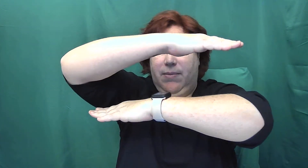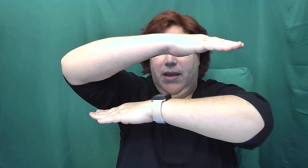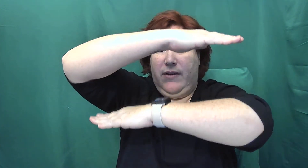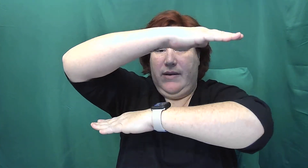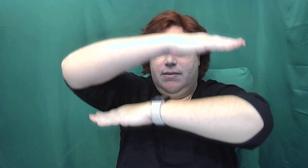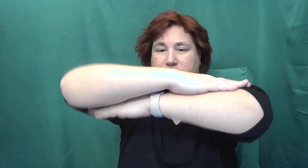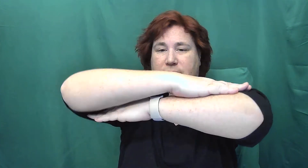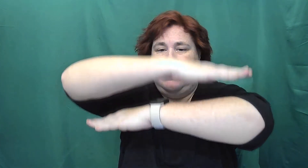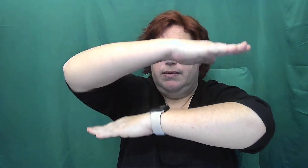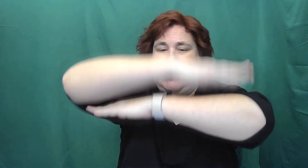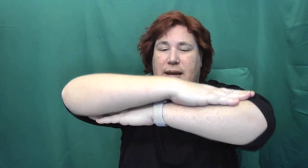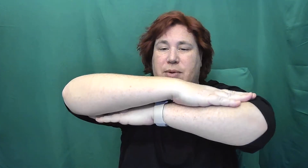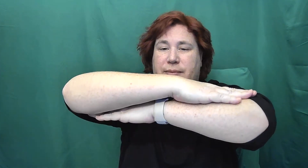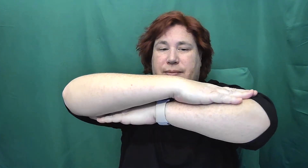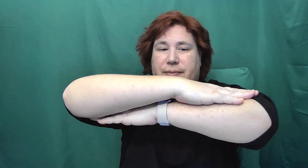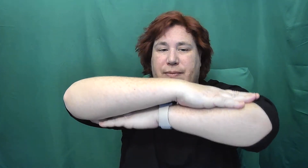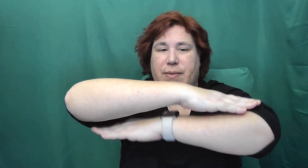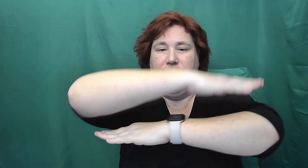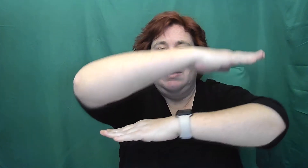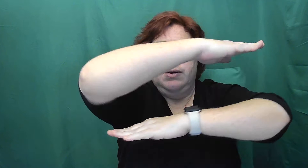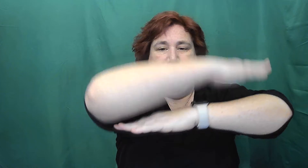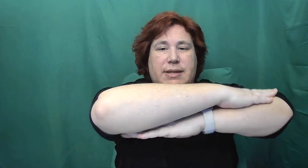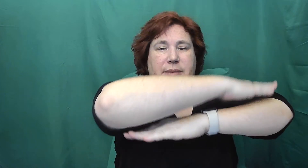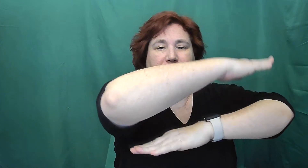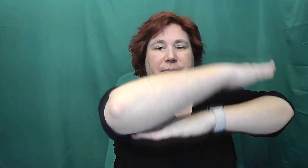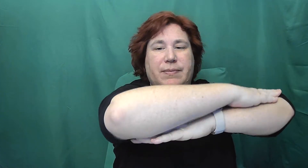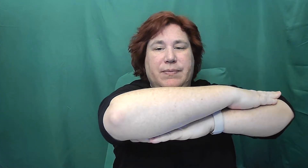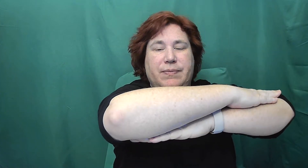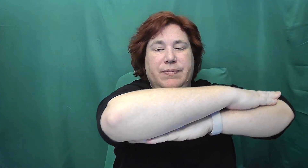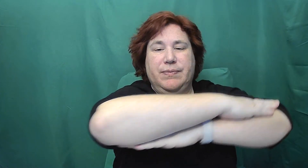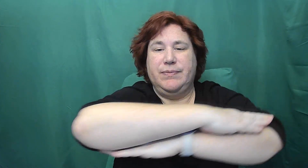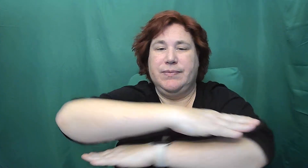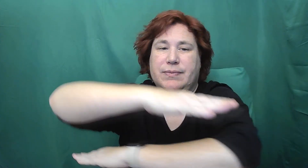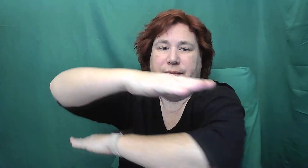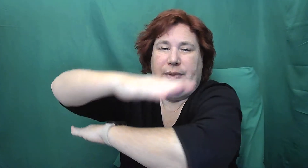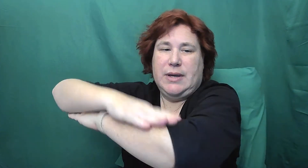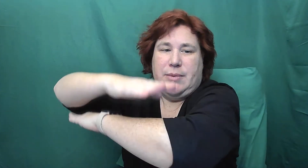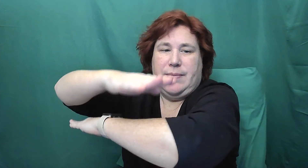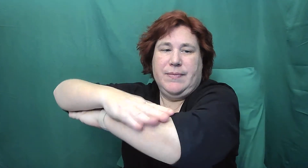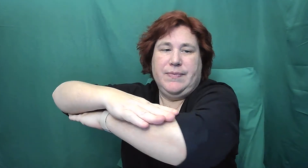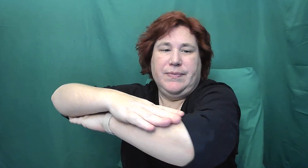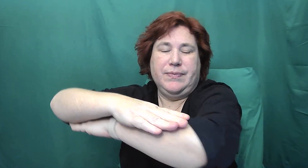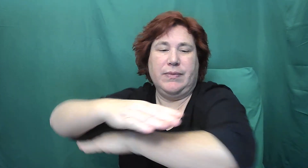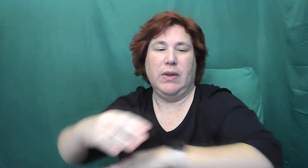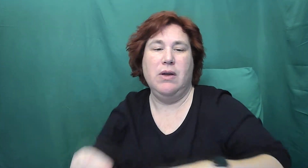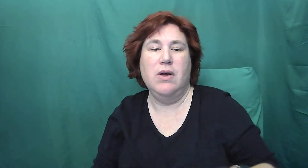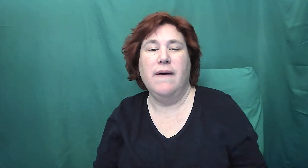other. Table. Table. Table.